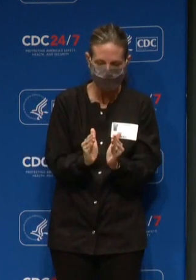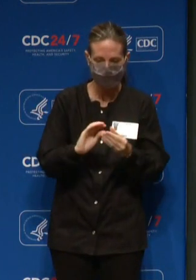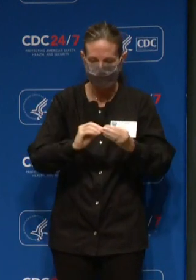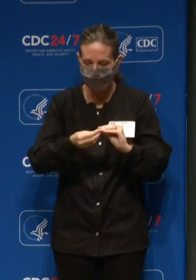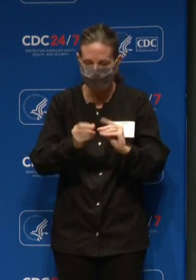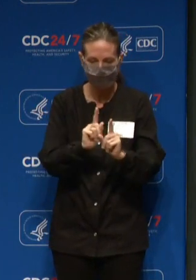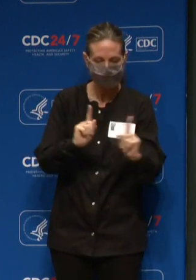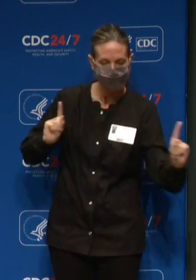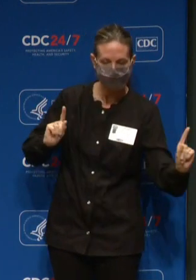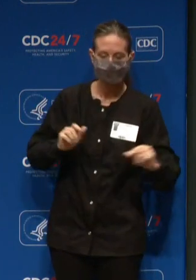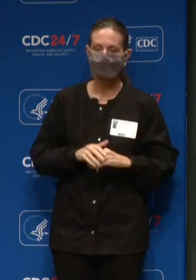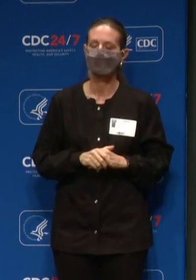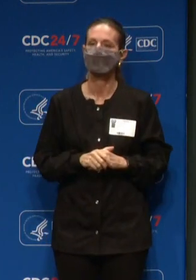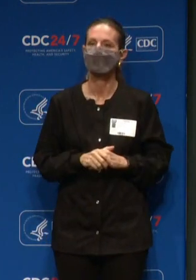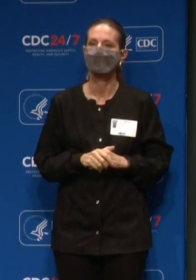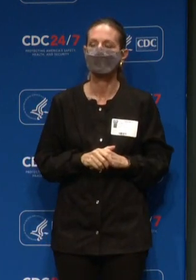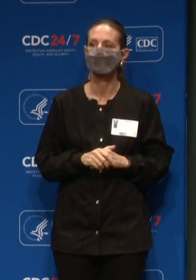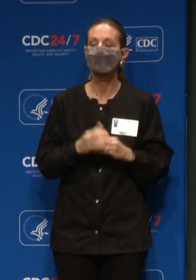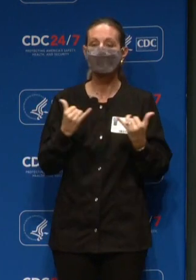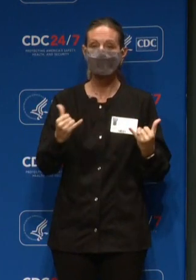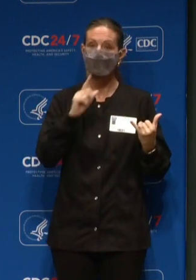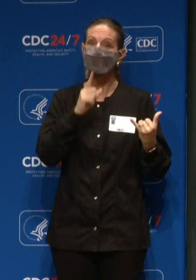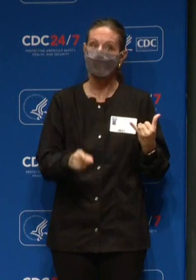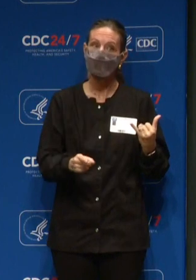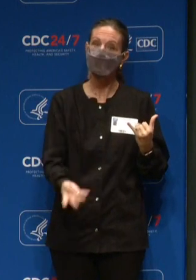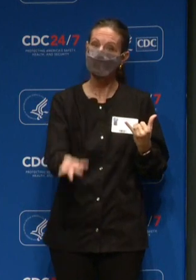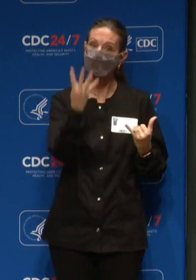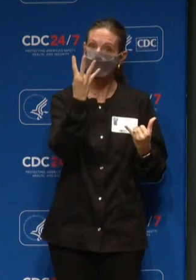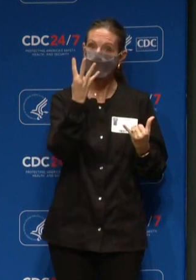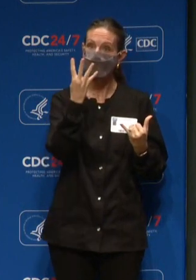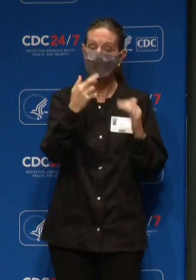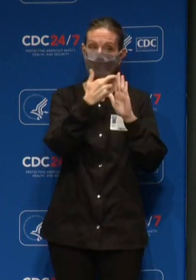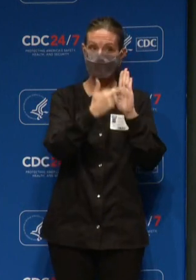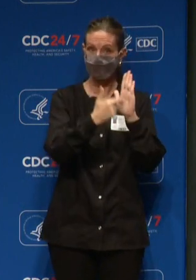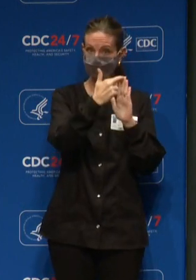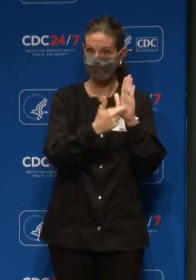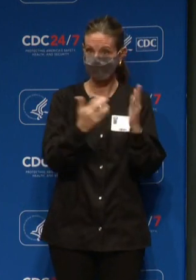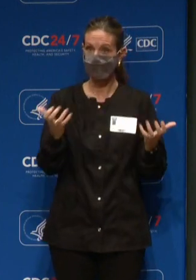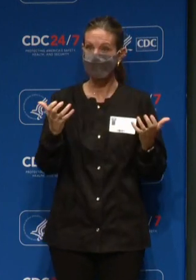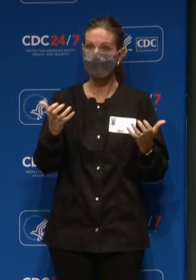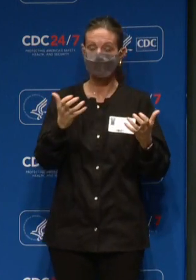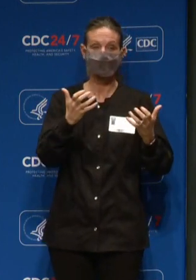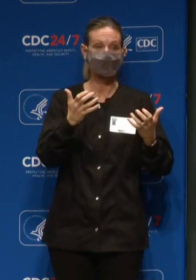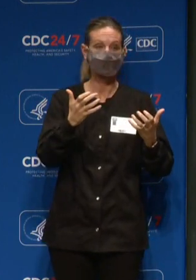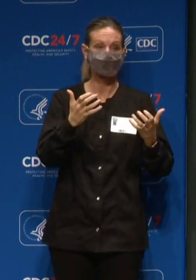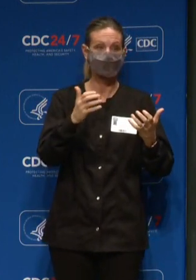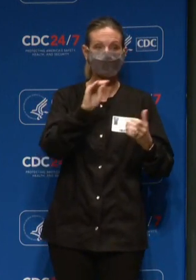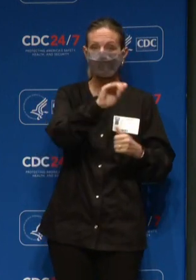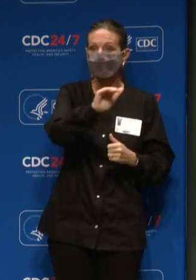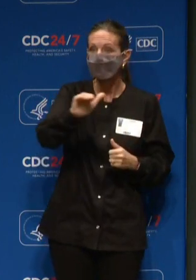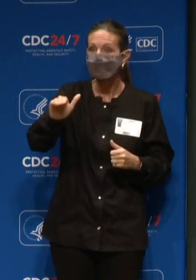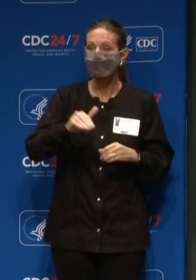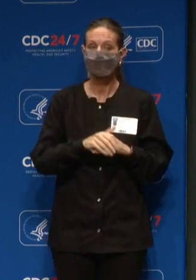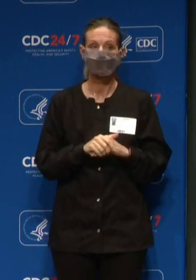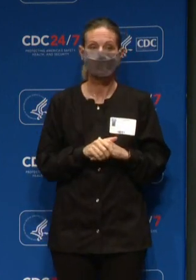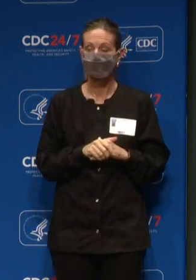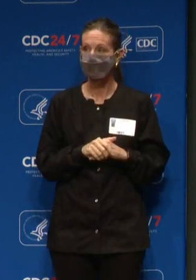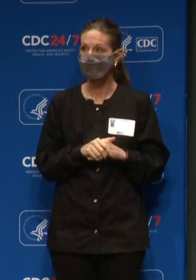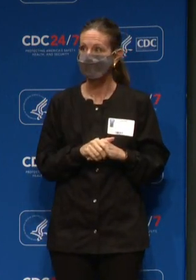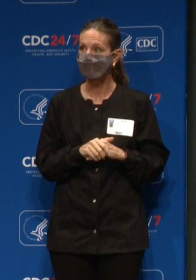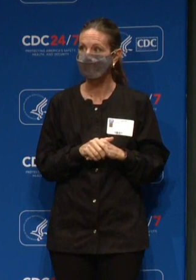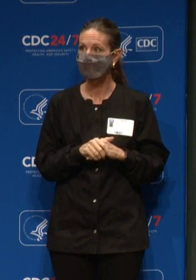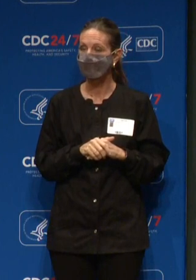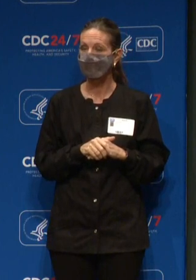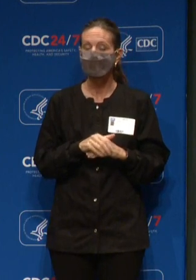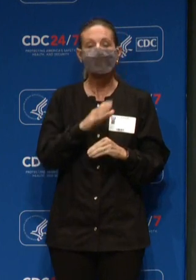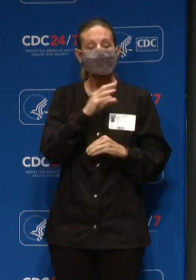There are four general rules of thumb for assessing risk and deciding how to best protect yourself and those